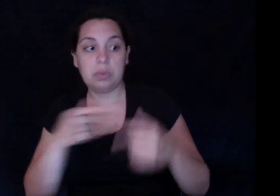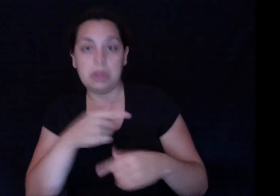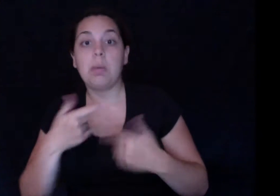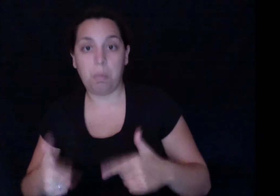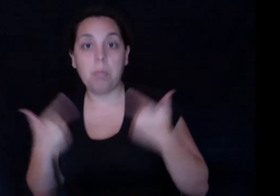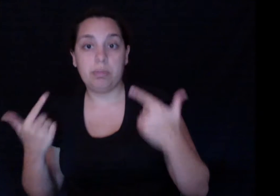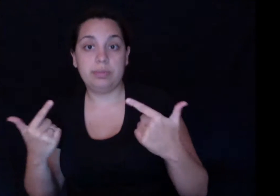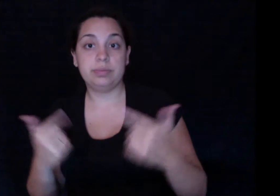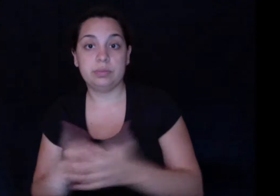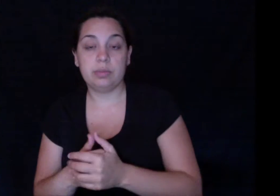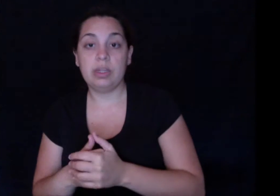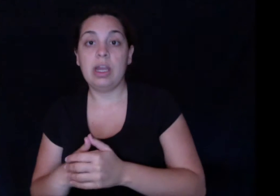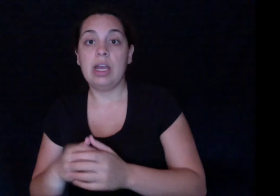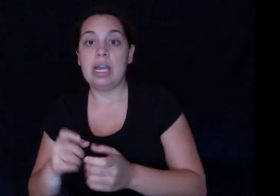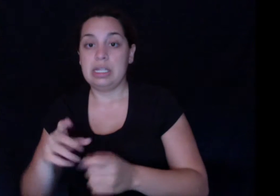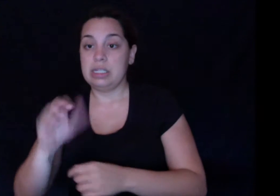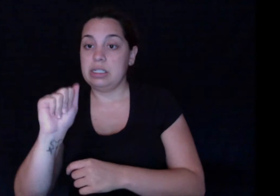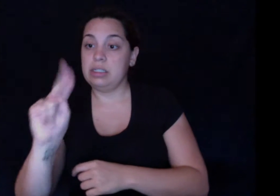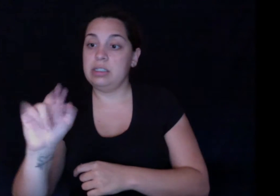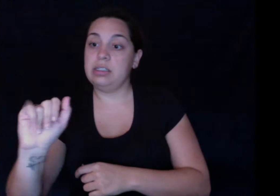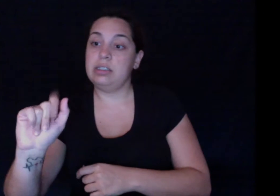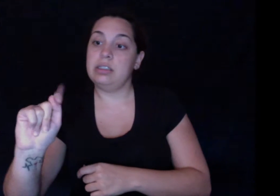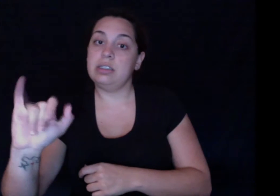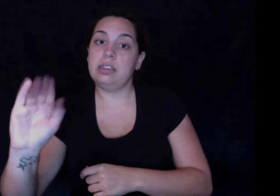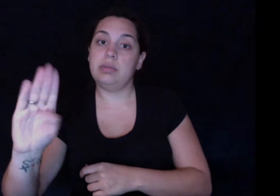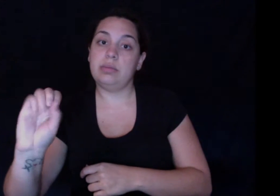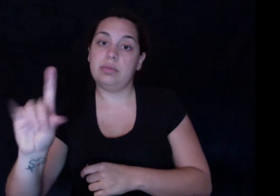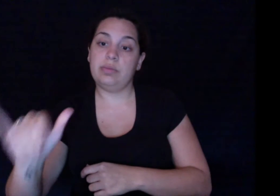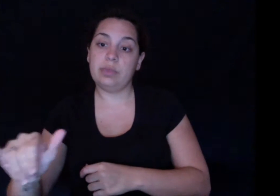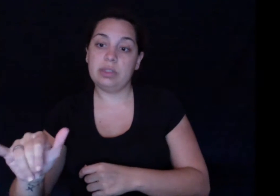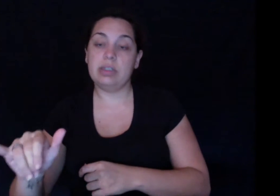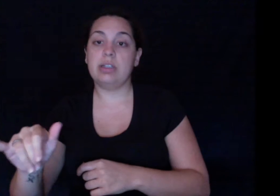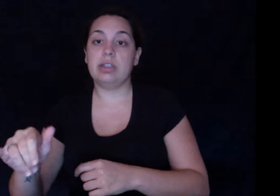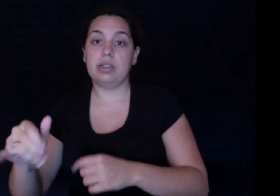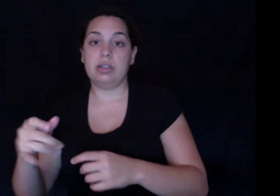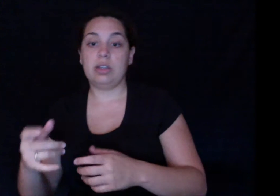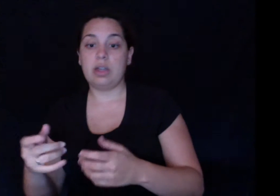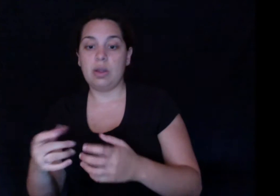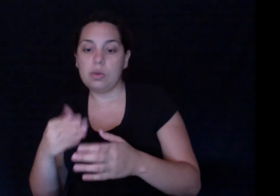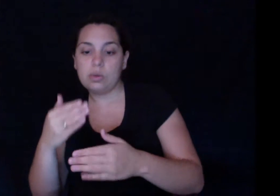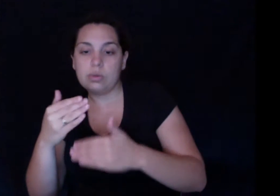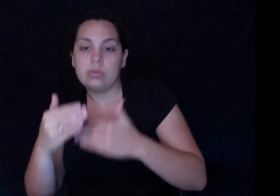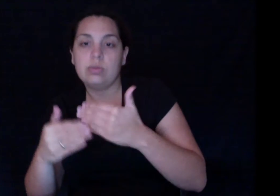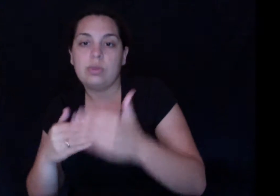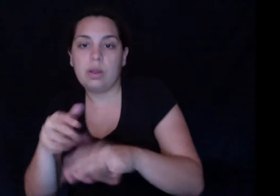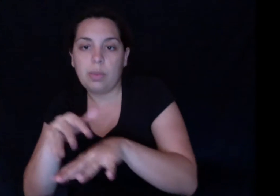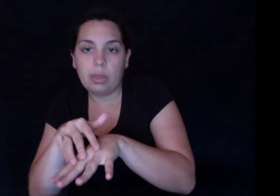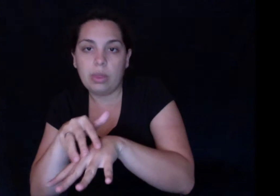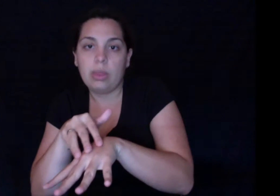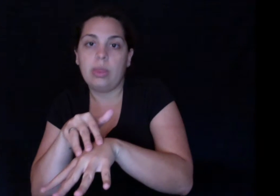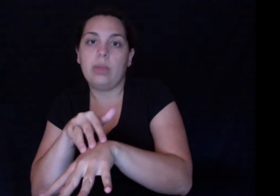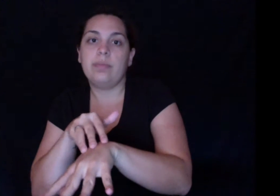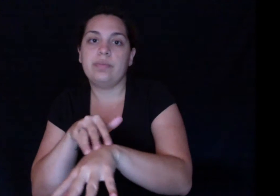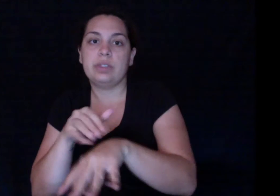reaction. So obviously that transfusion saved James Harrison, but as a result, James developed